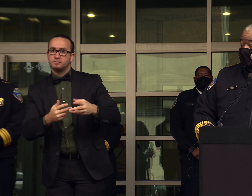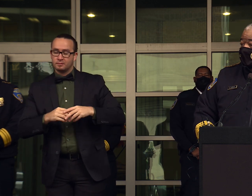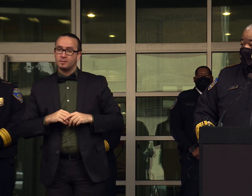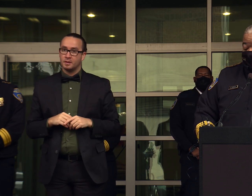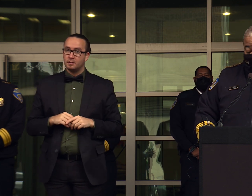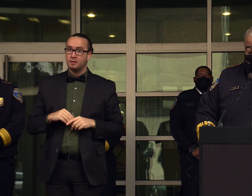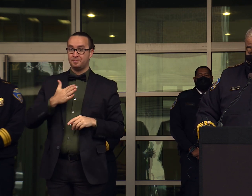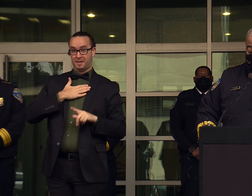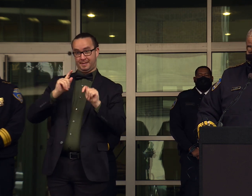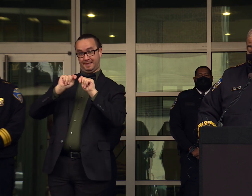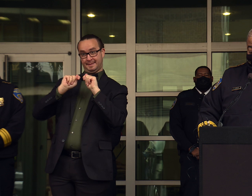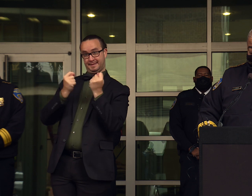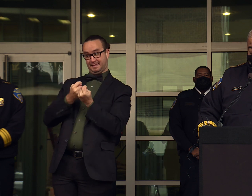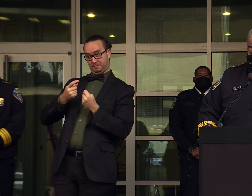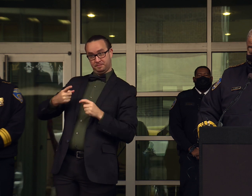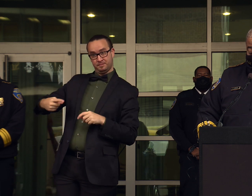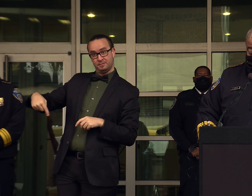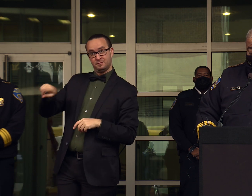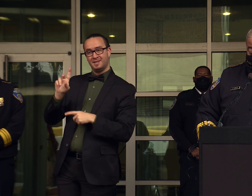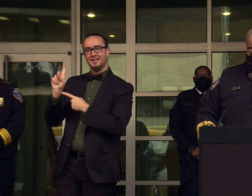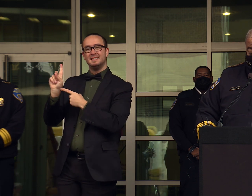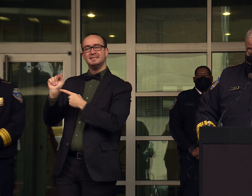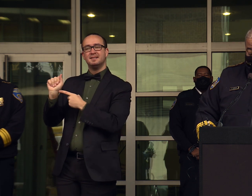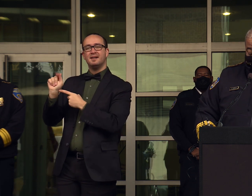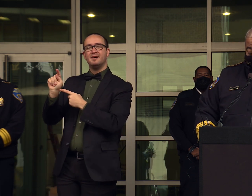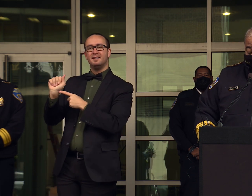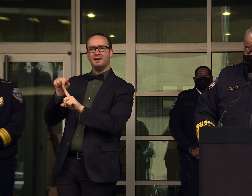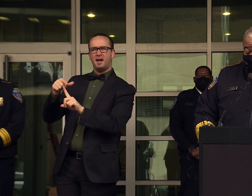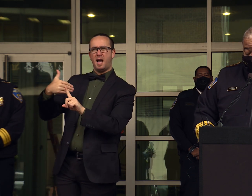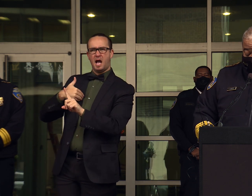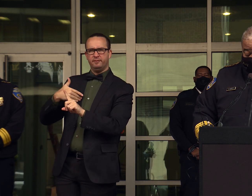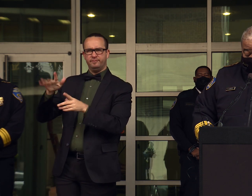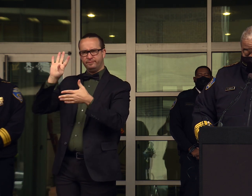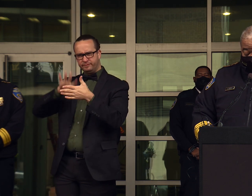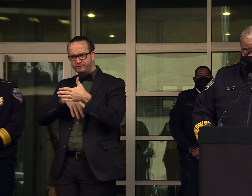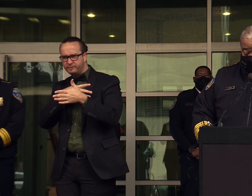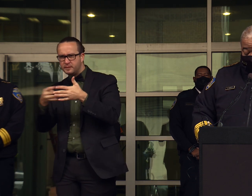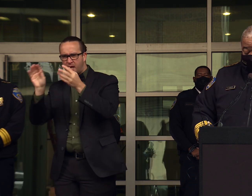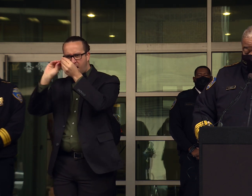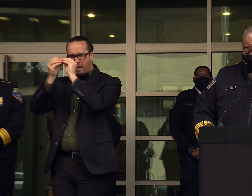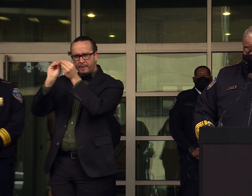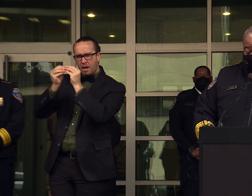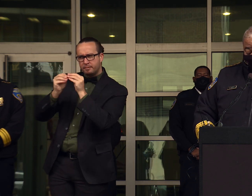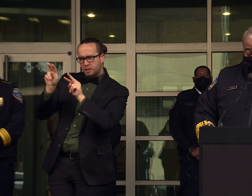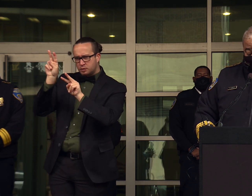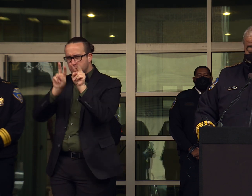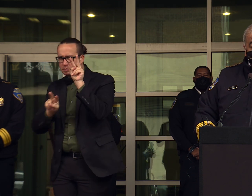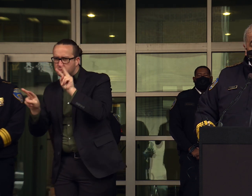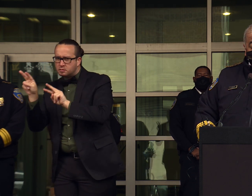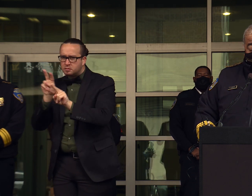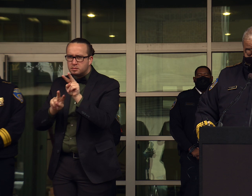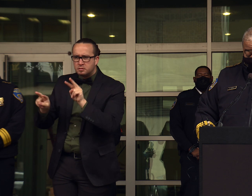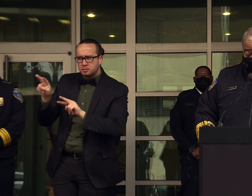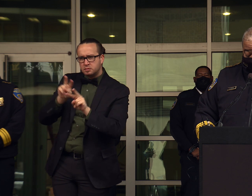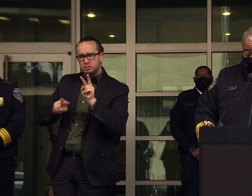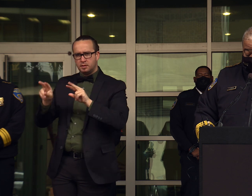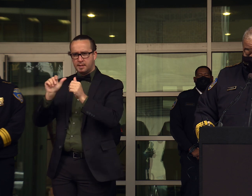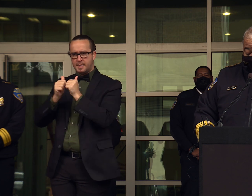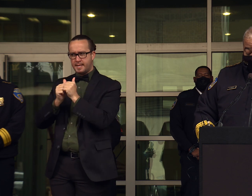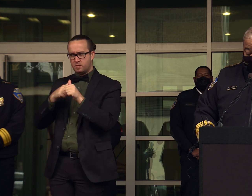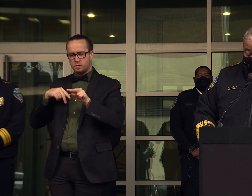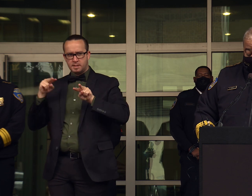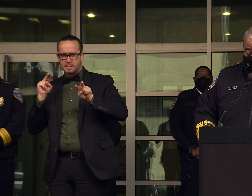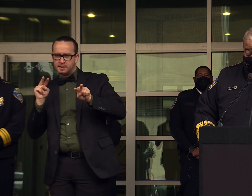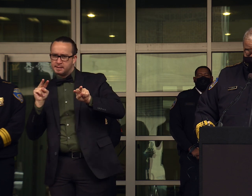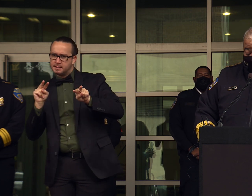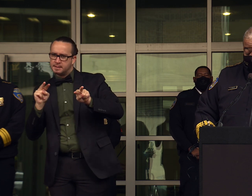city. Certainly, we will continue to work collaboratively in implementing comprehensive strategies to reduce violence by being data-driven